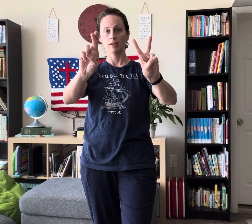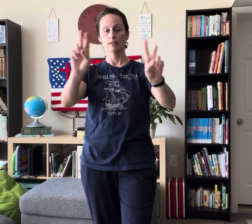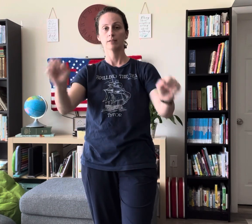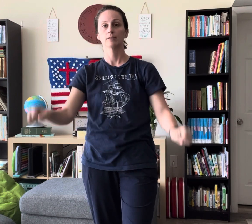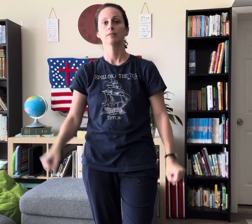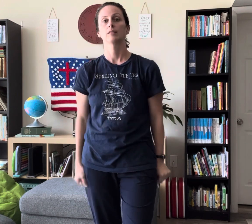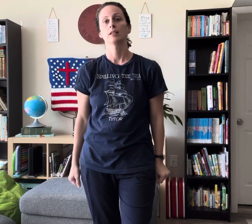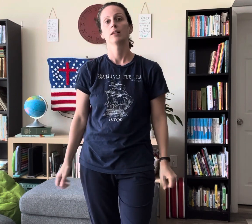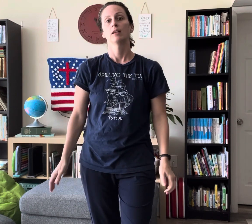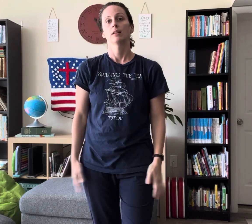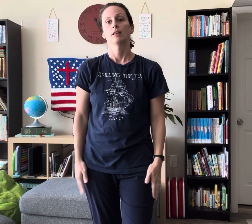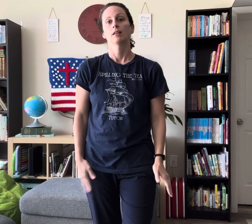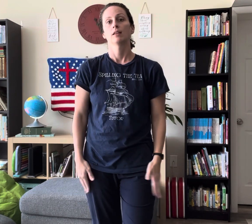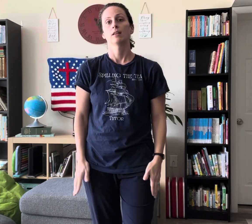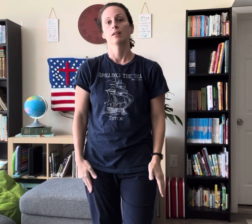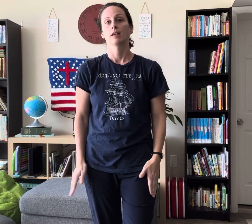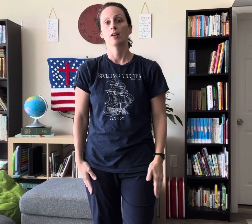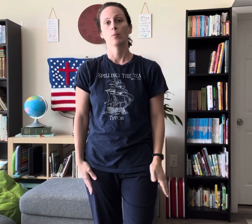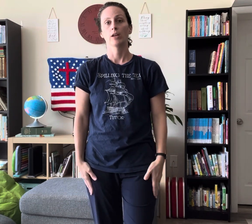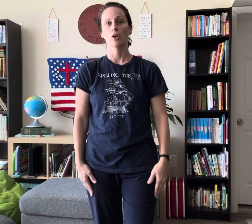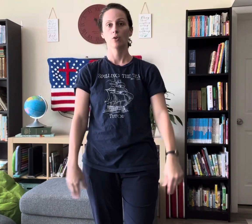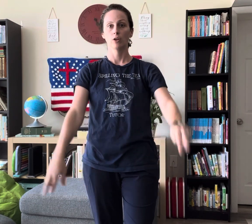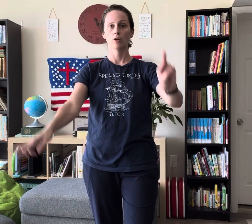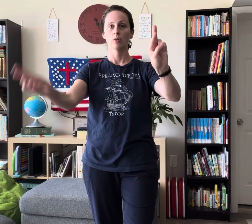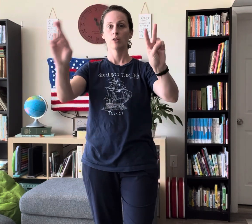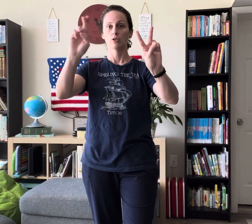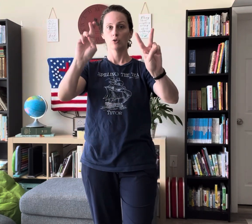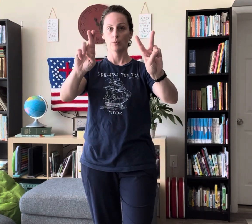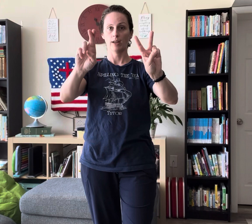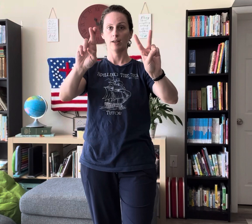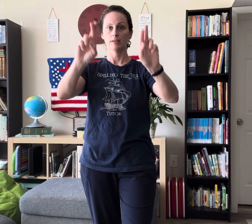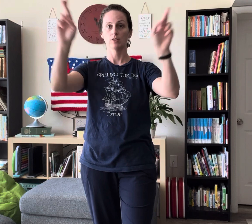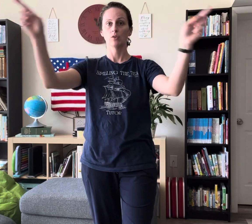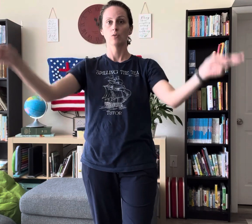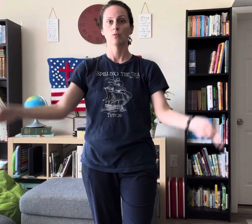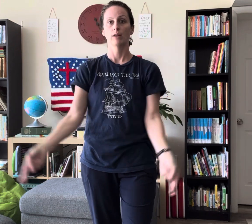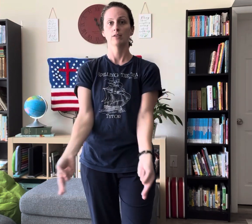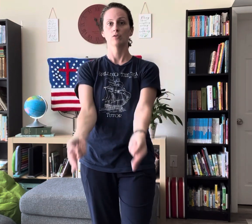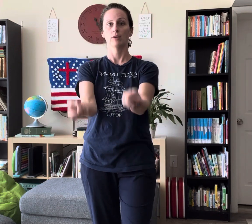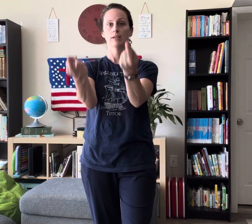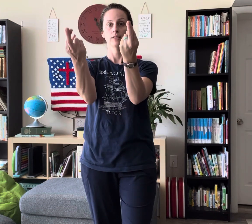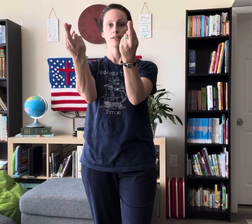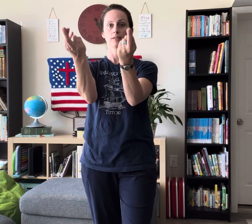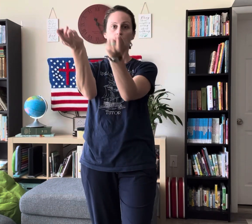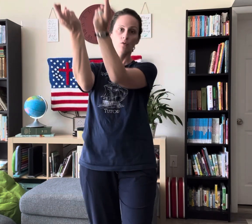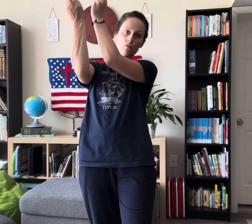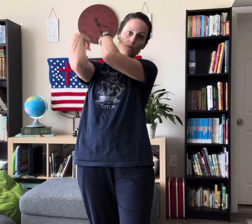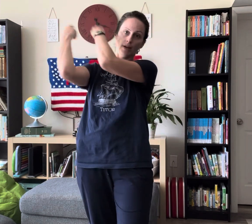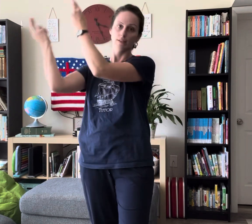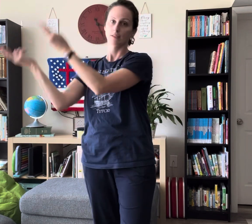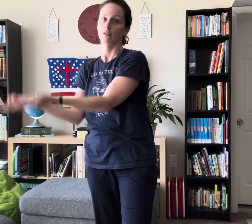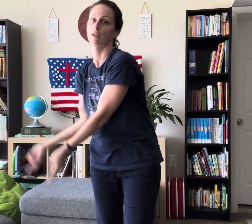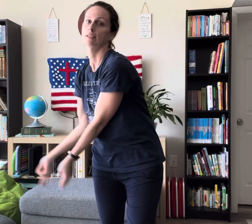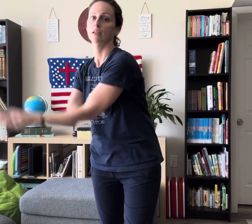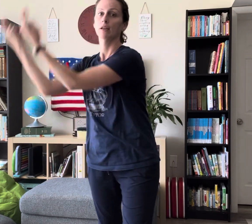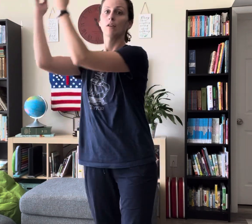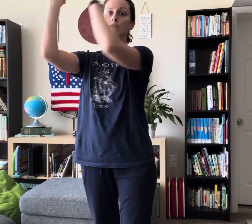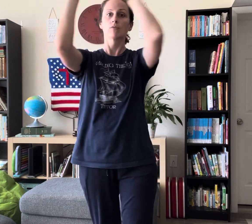raise. Here we go now to raise. Raise, raises, raised, raising,